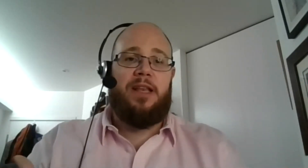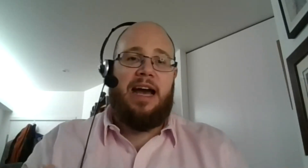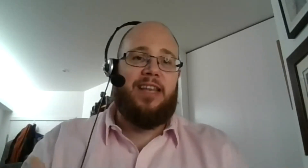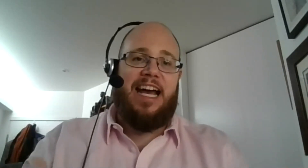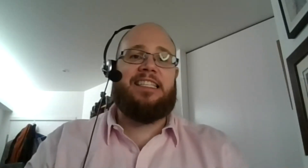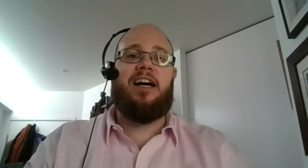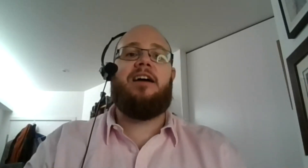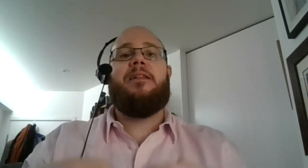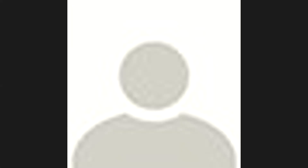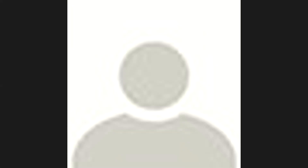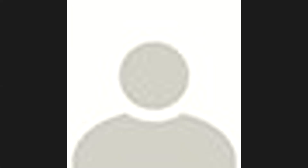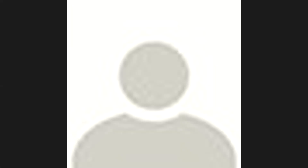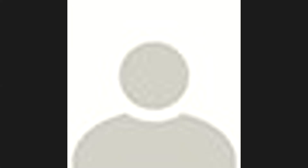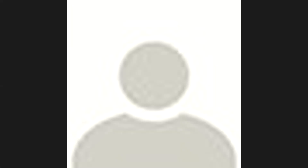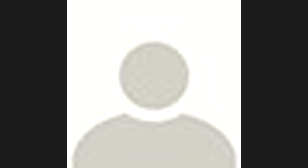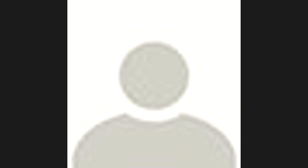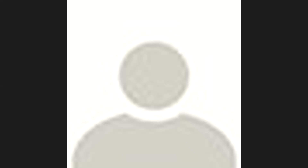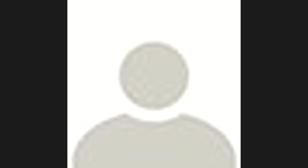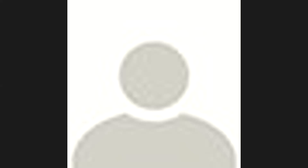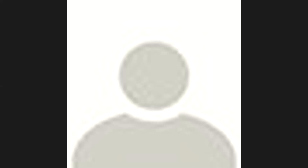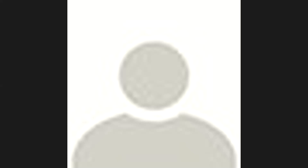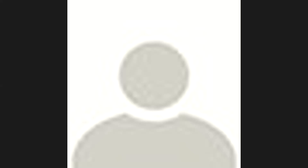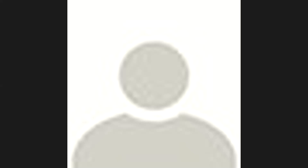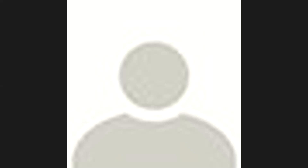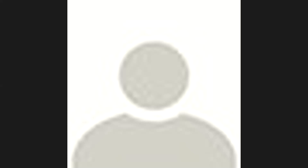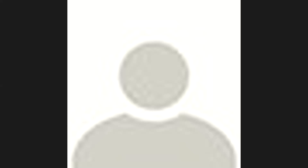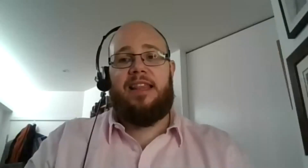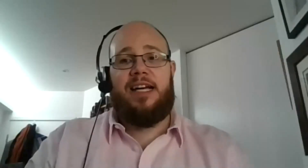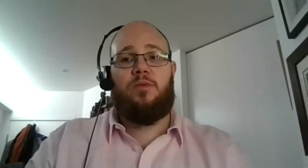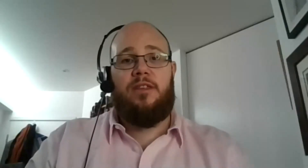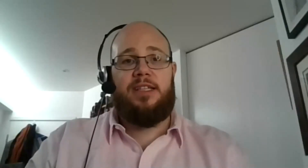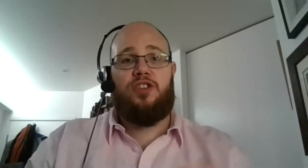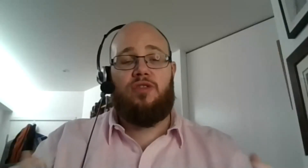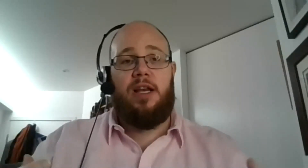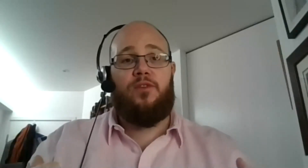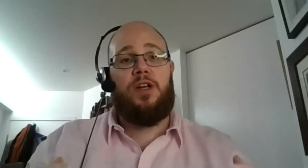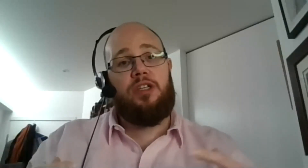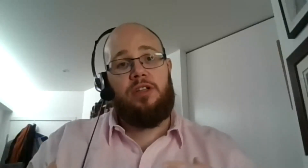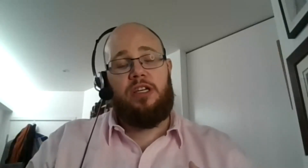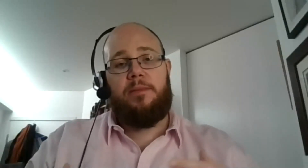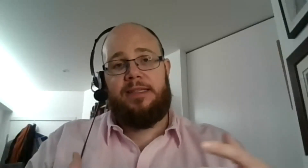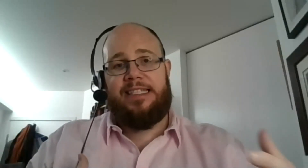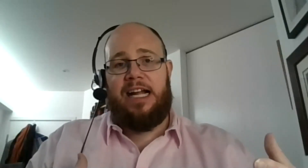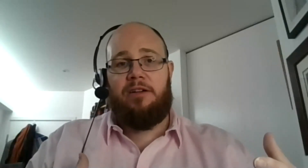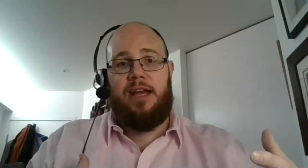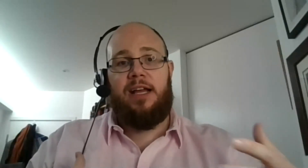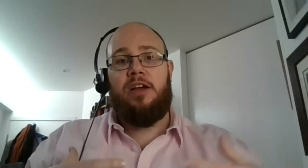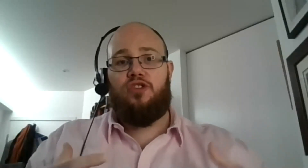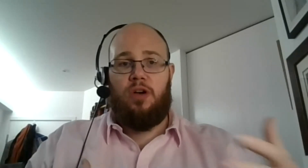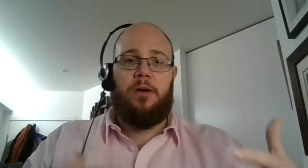have a natter, and that's a risk. So, you know, that's one of the things to try and avoid. You can do it by staggering drop off